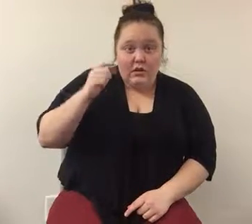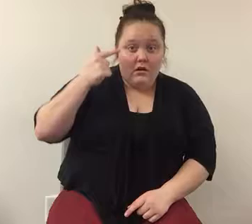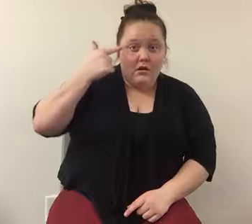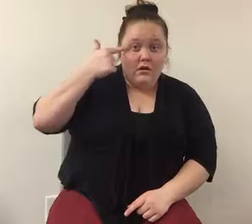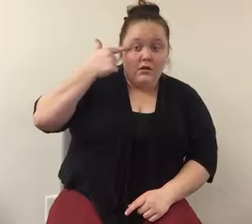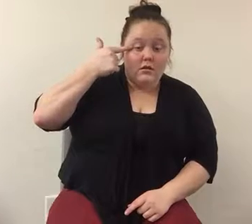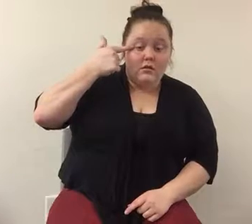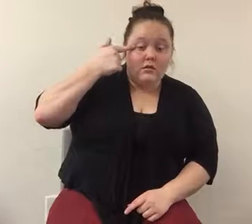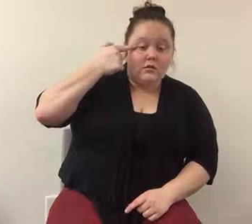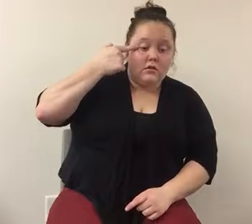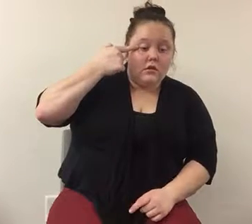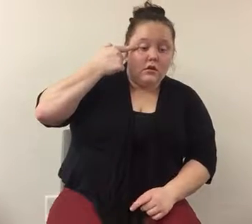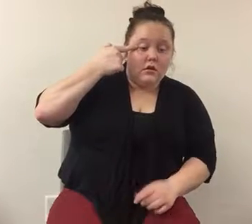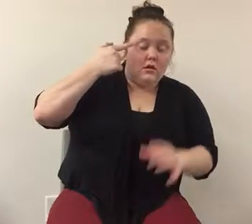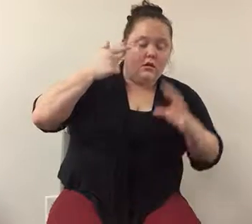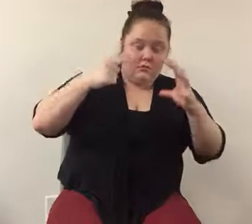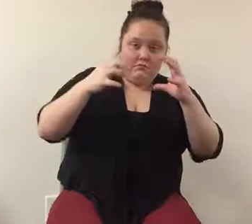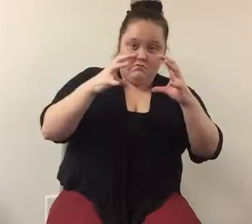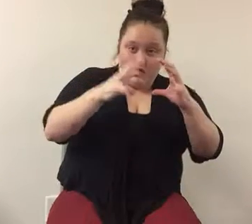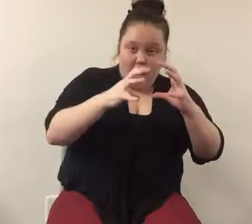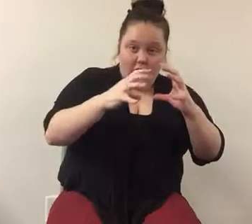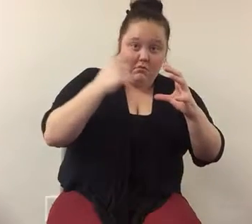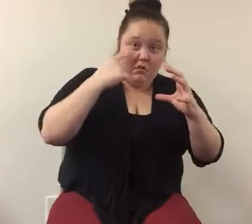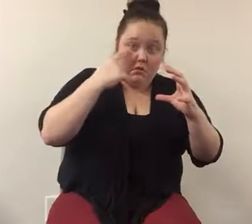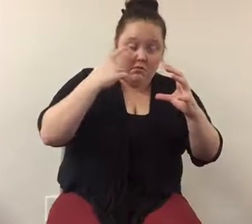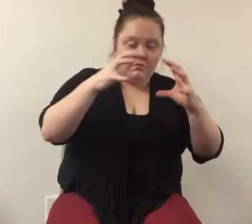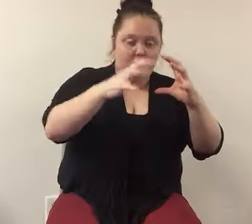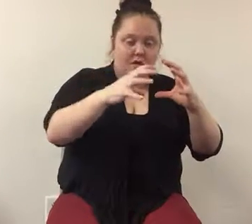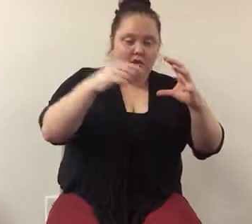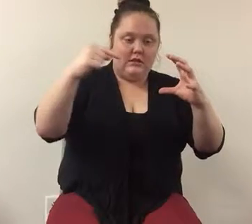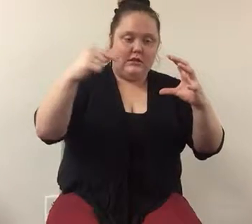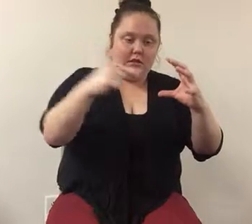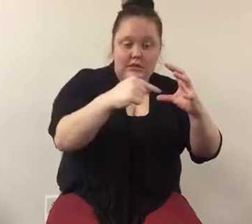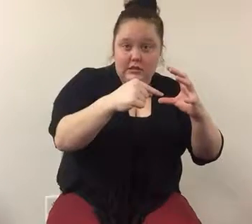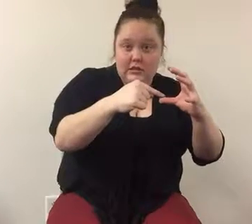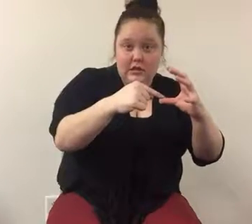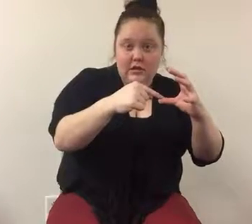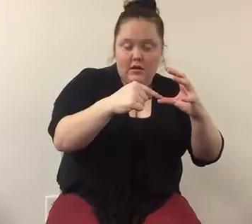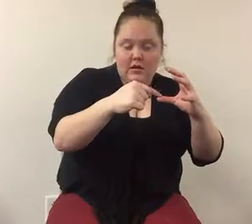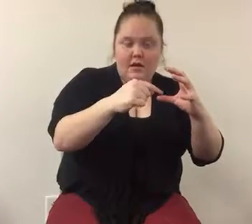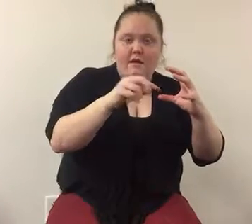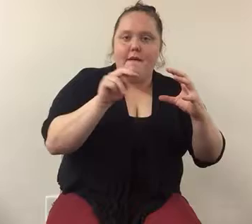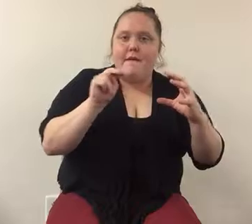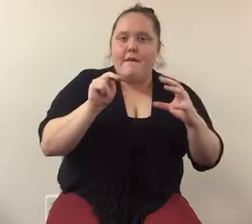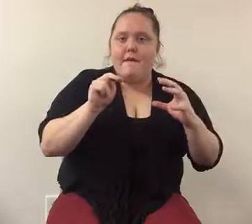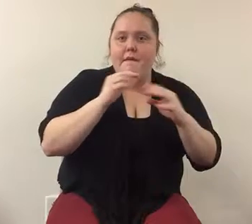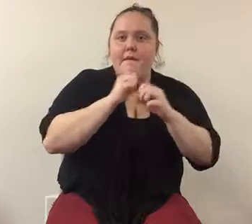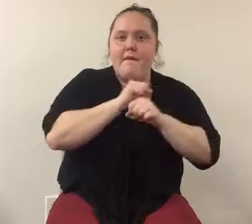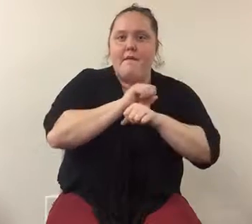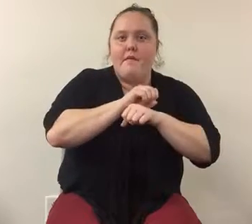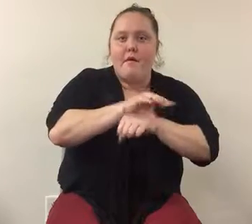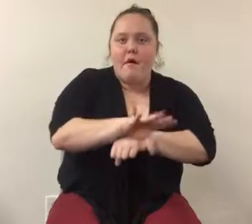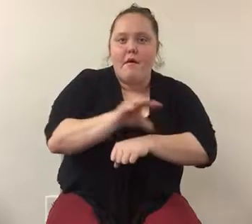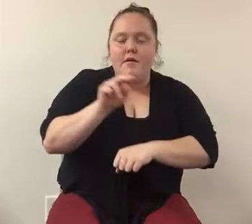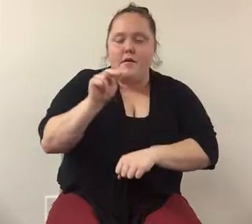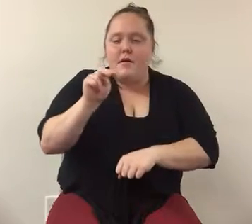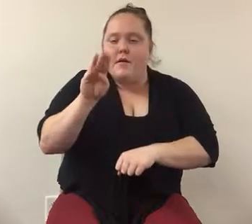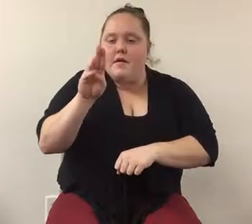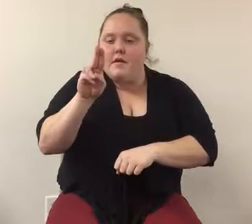anesthetic also numbs the vision too. So one of the things that makes people nervous is they think they're going to see the doctor